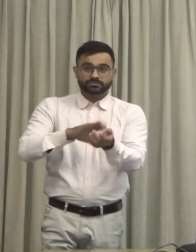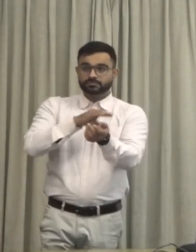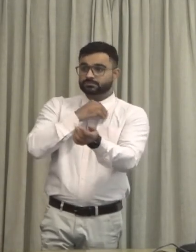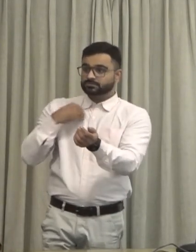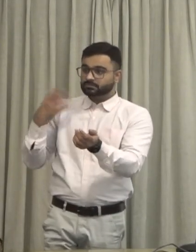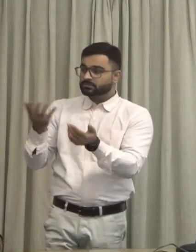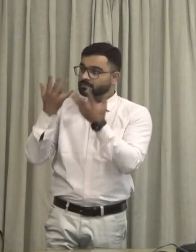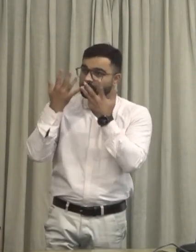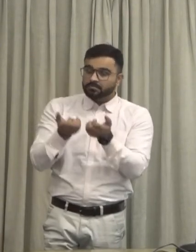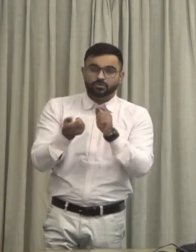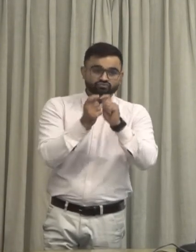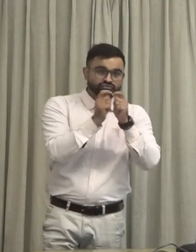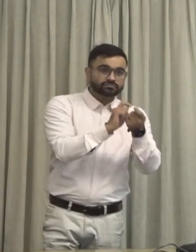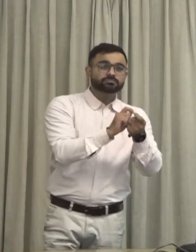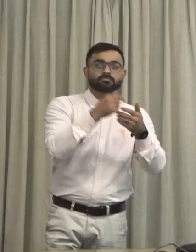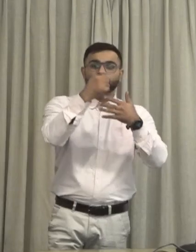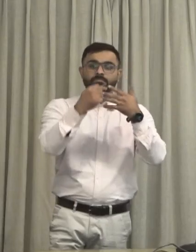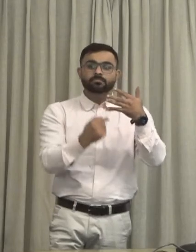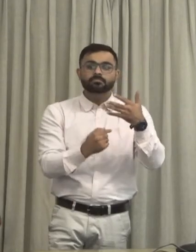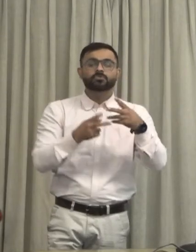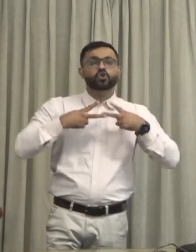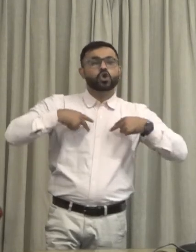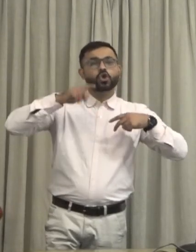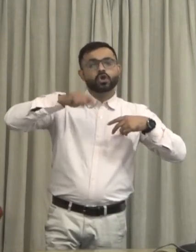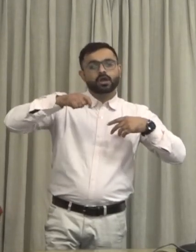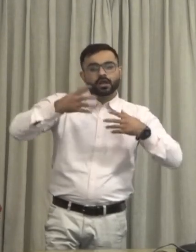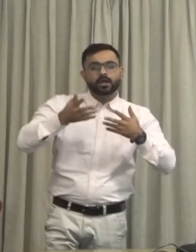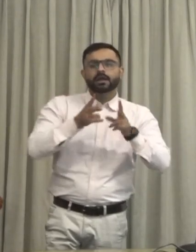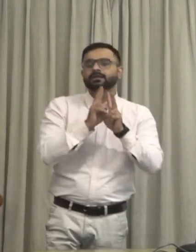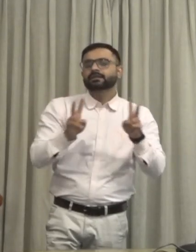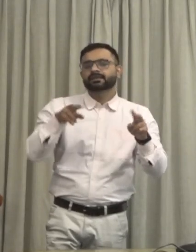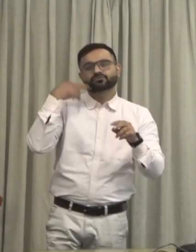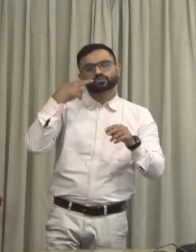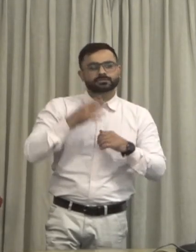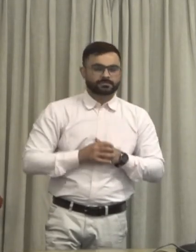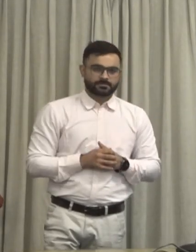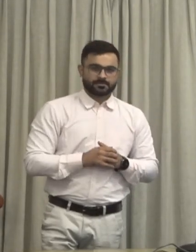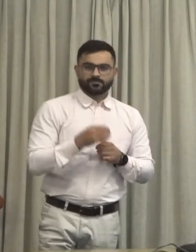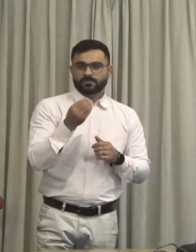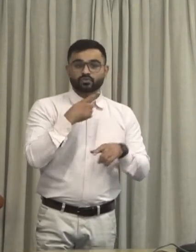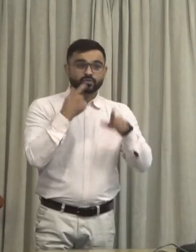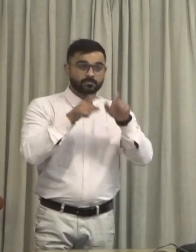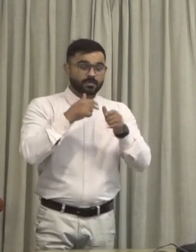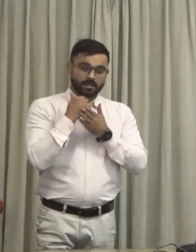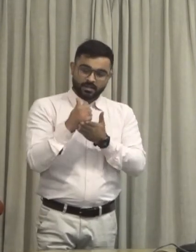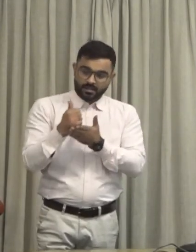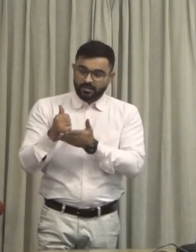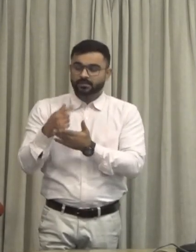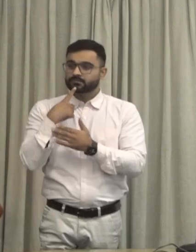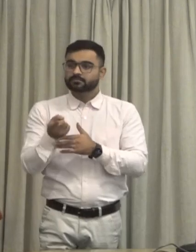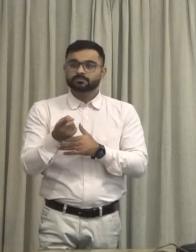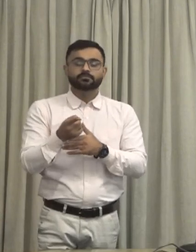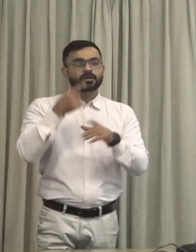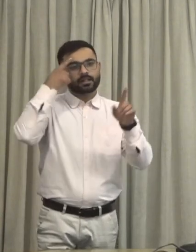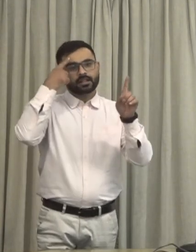who want to implement the guidelines that the court laid down in Common Cause? Again, as someone who helped set this up at